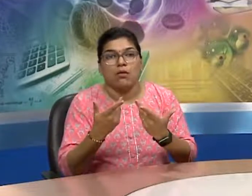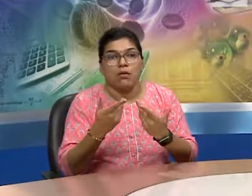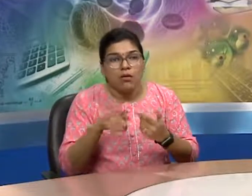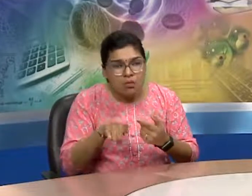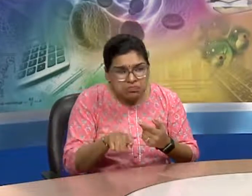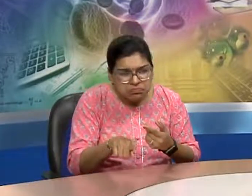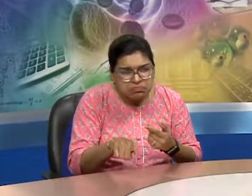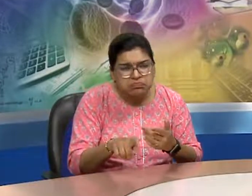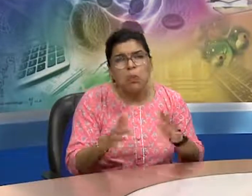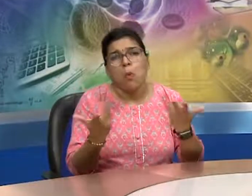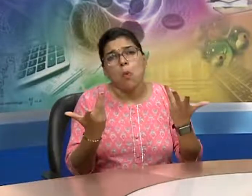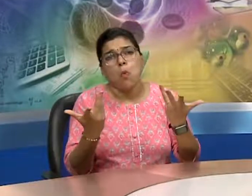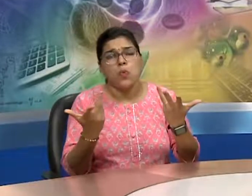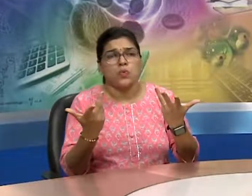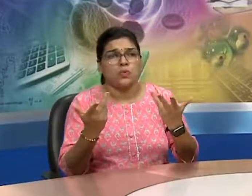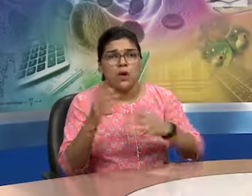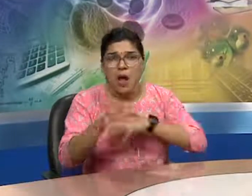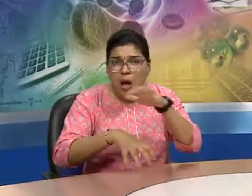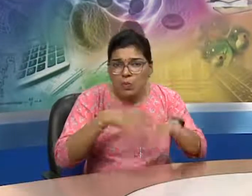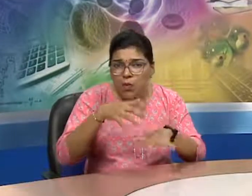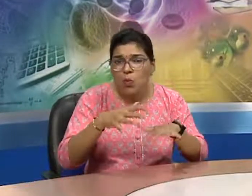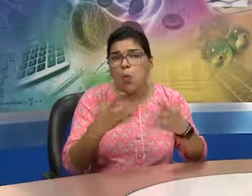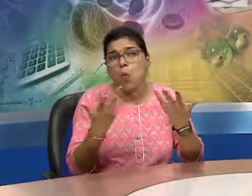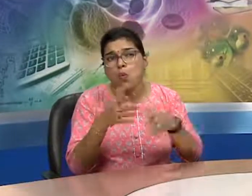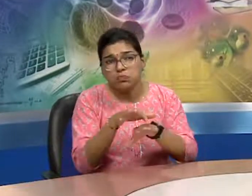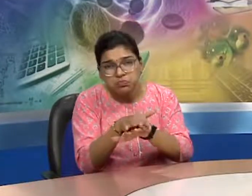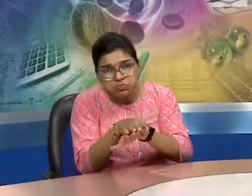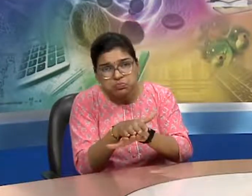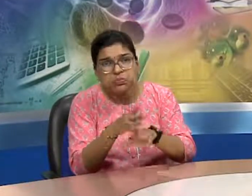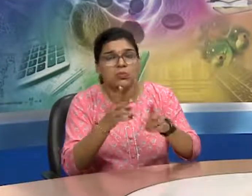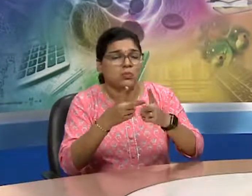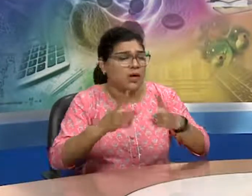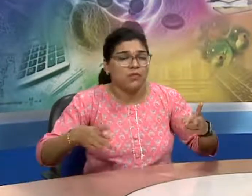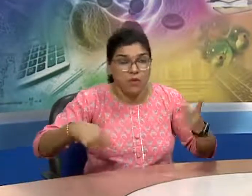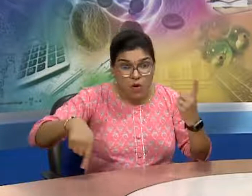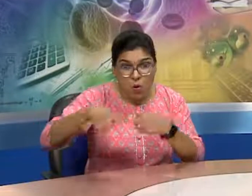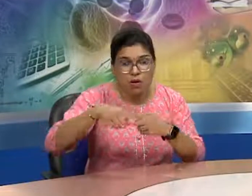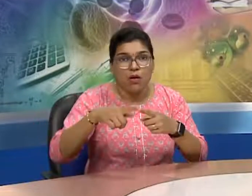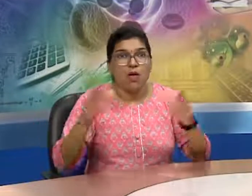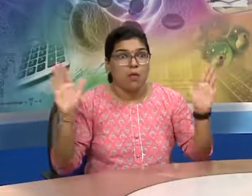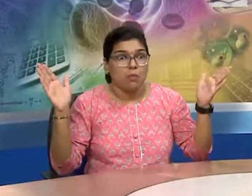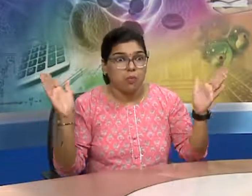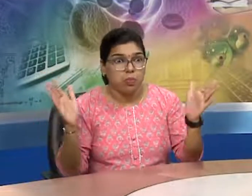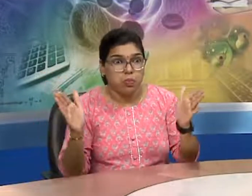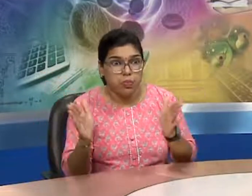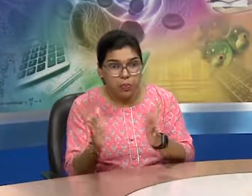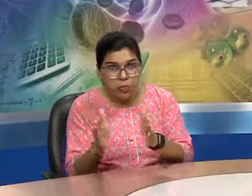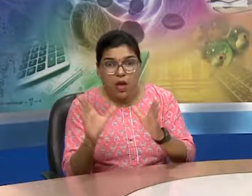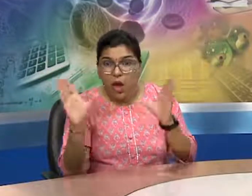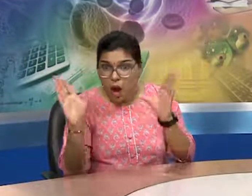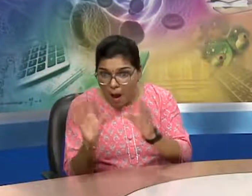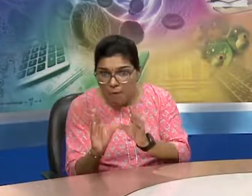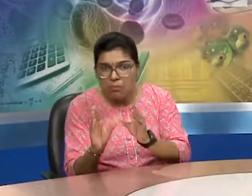occupy the same niche, they will compete with one another until one is